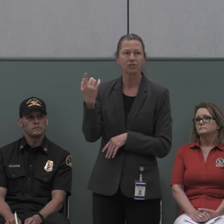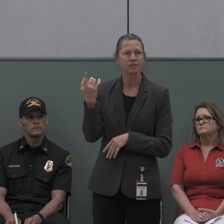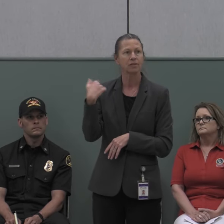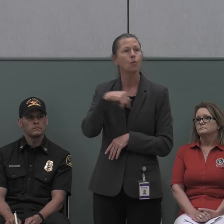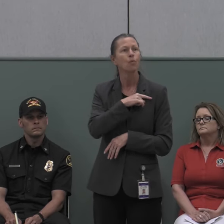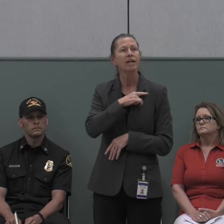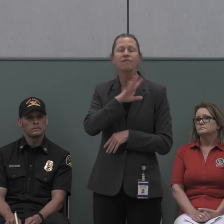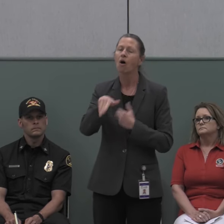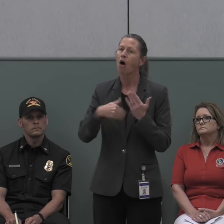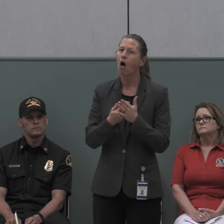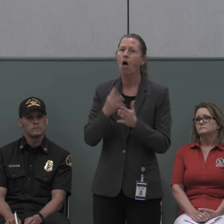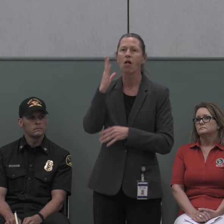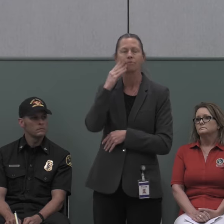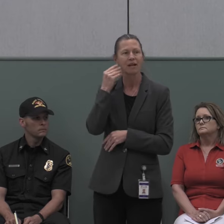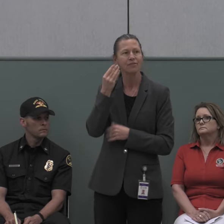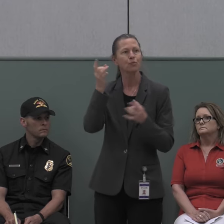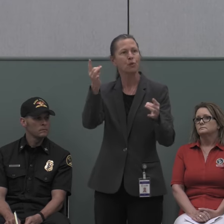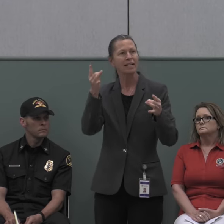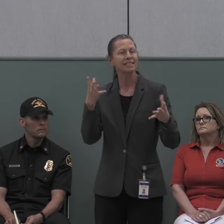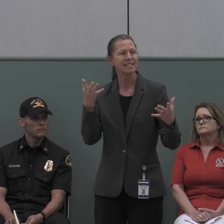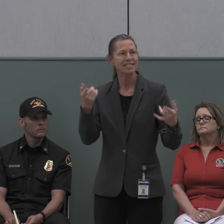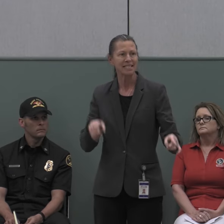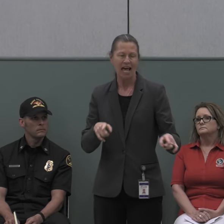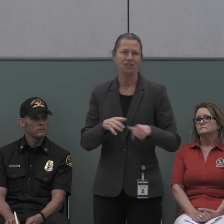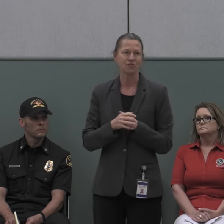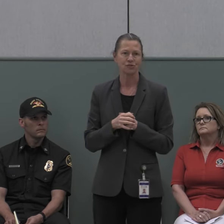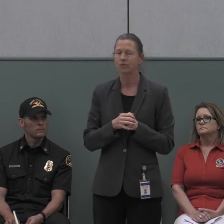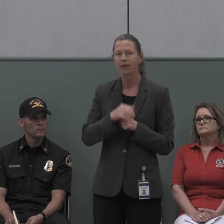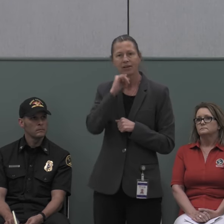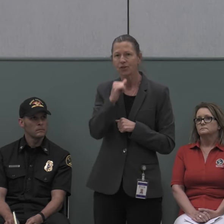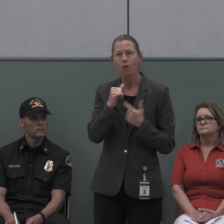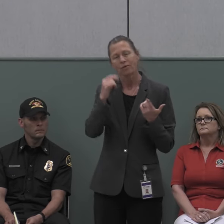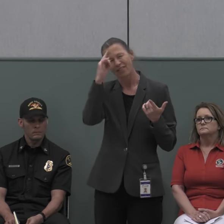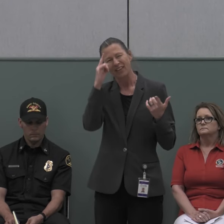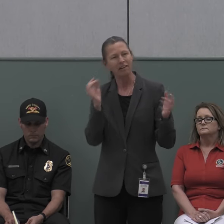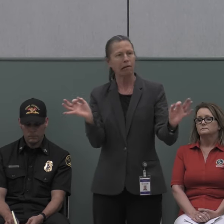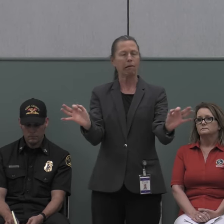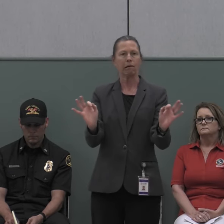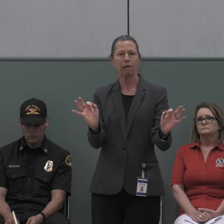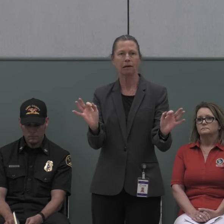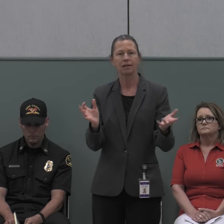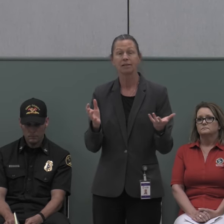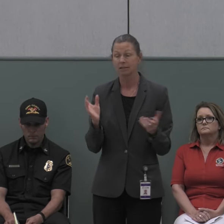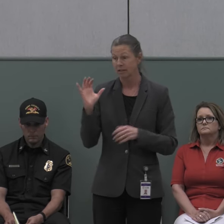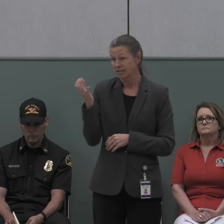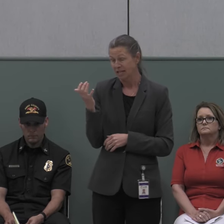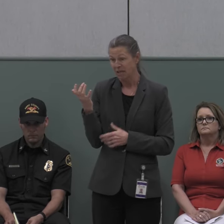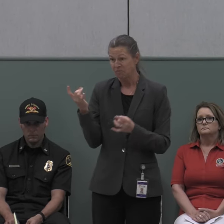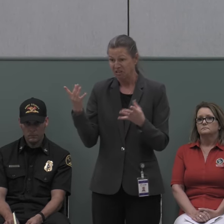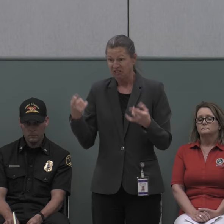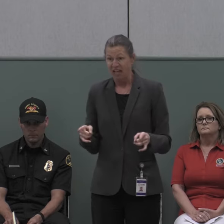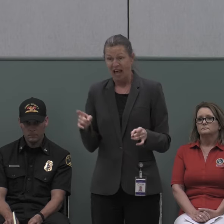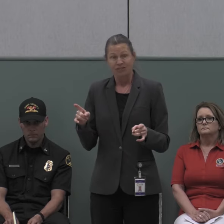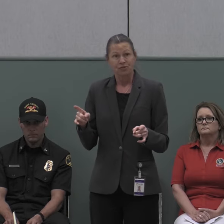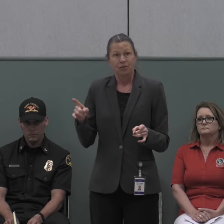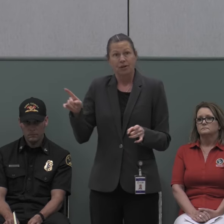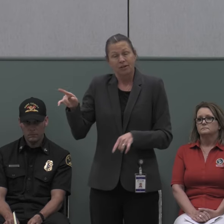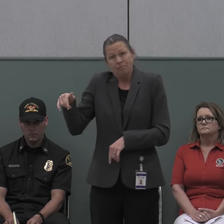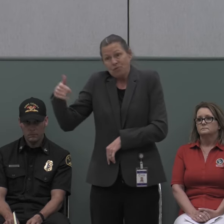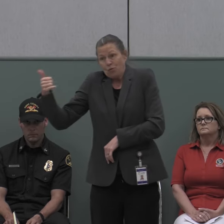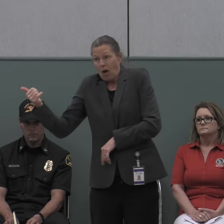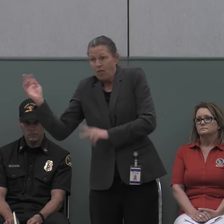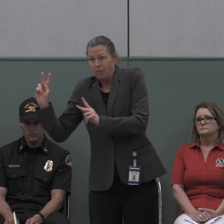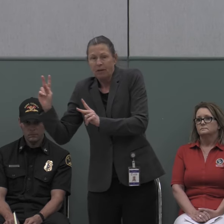Don't underestimate that. It seems disasters happen to other people. This time it's happened to you. And your